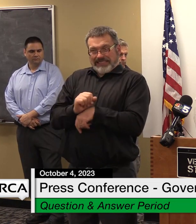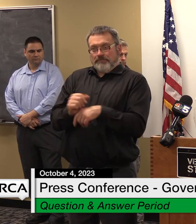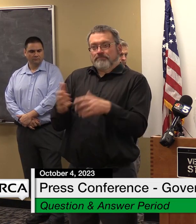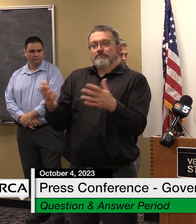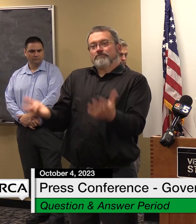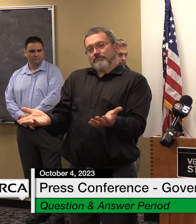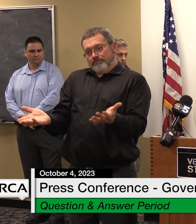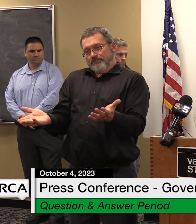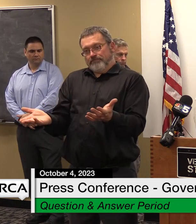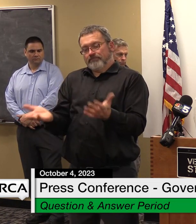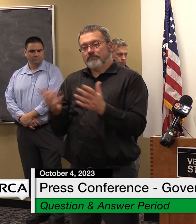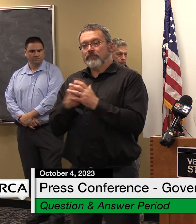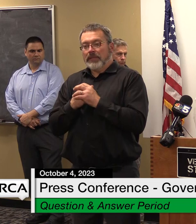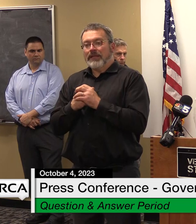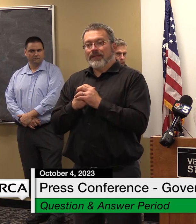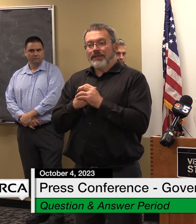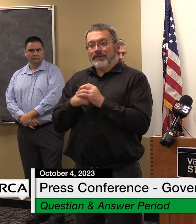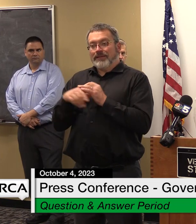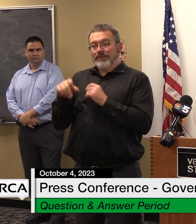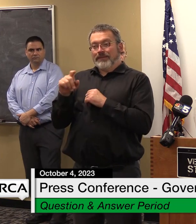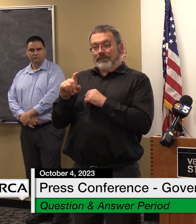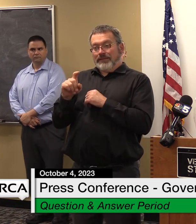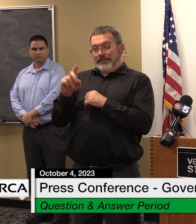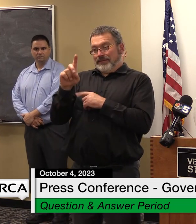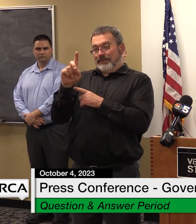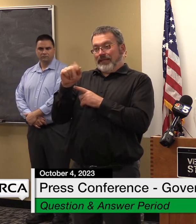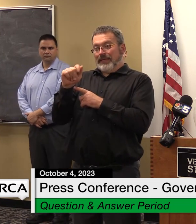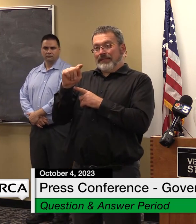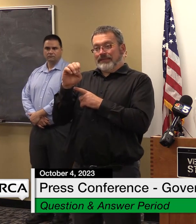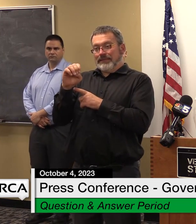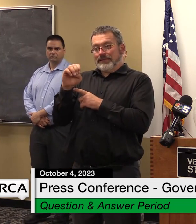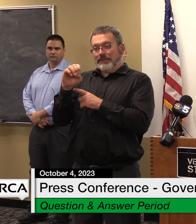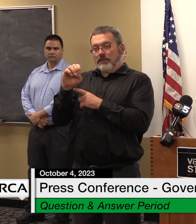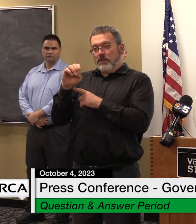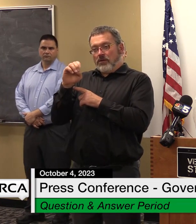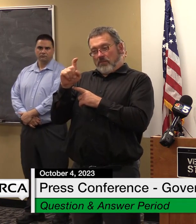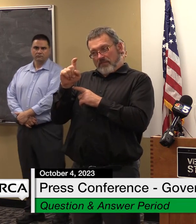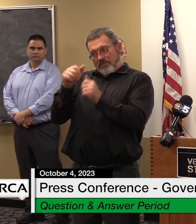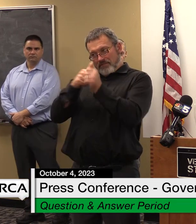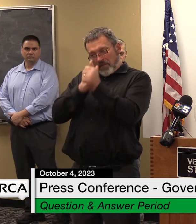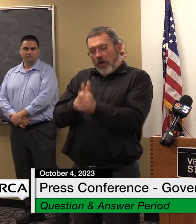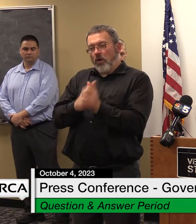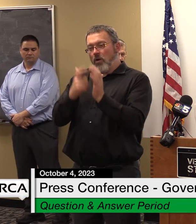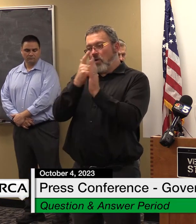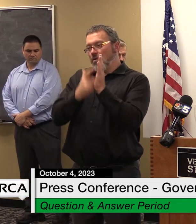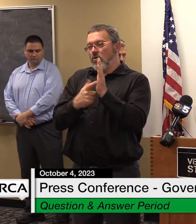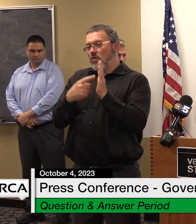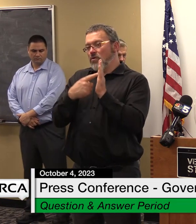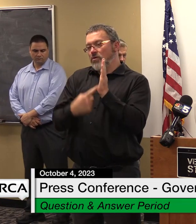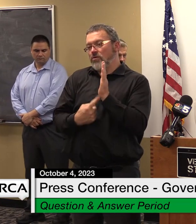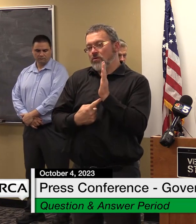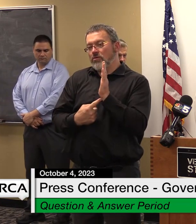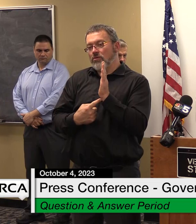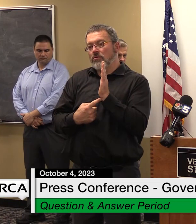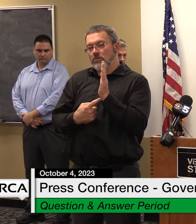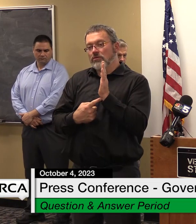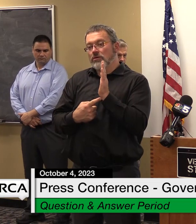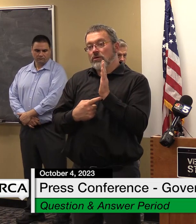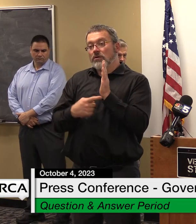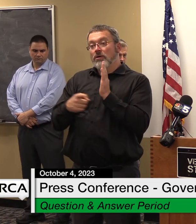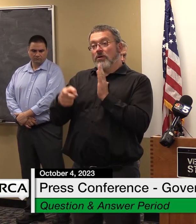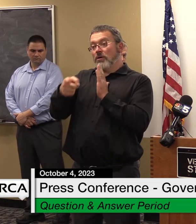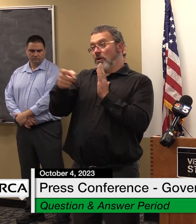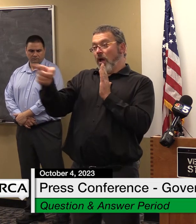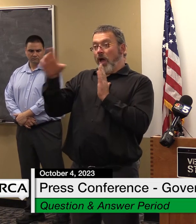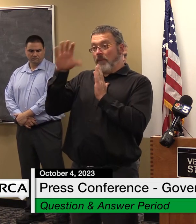it's a date to make sure that statutorily companies in the past have kind